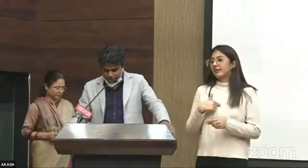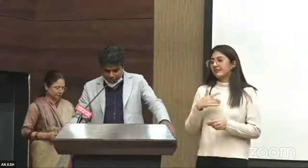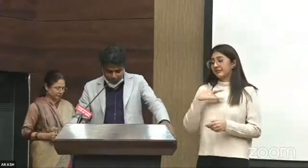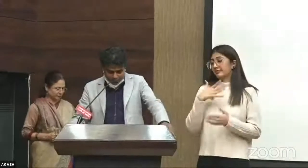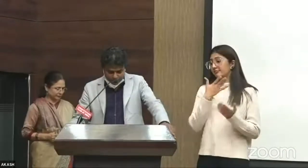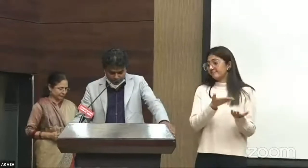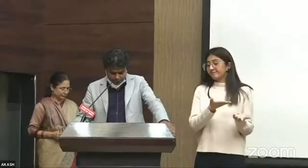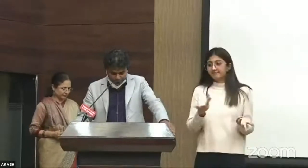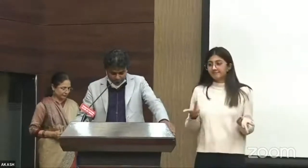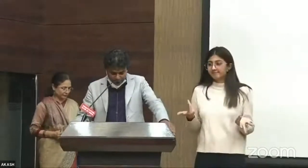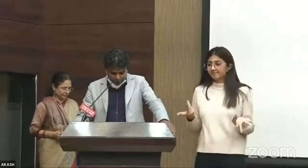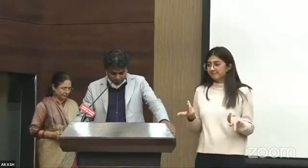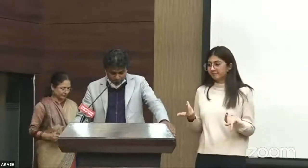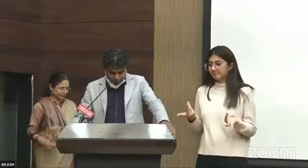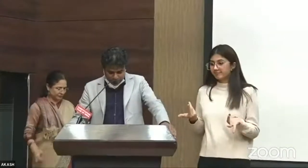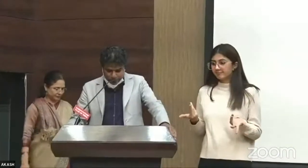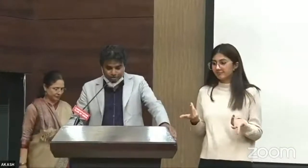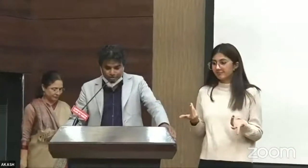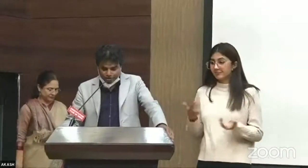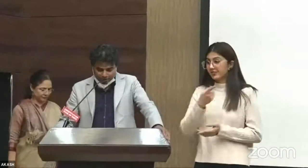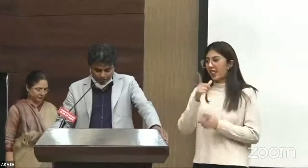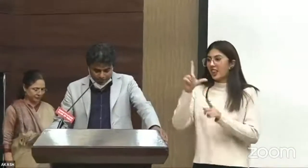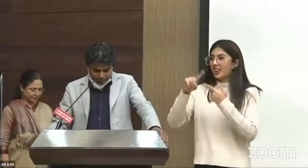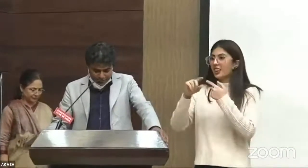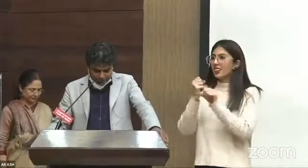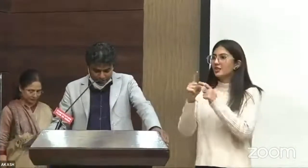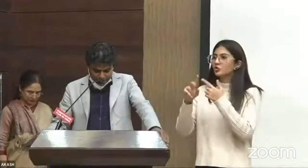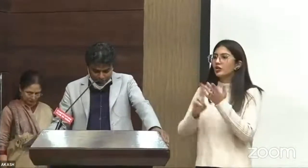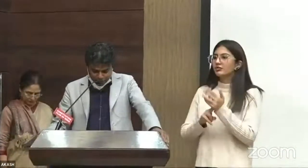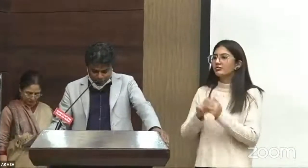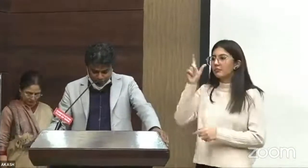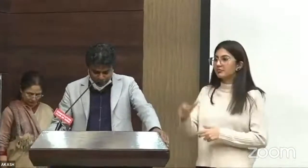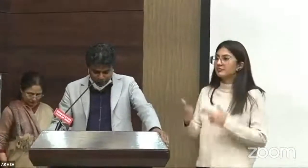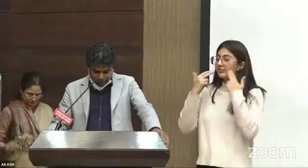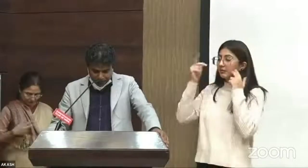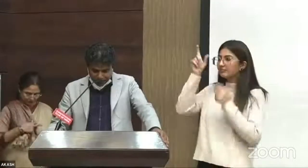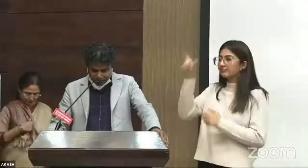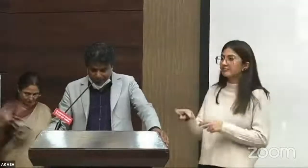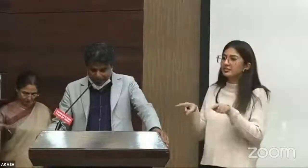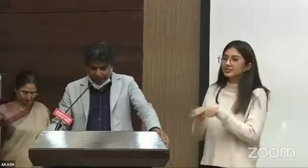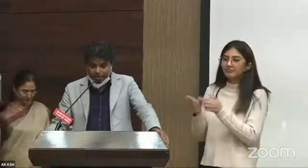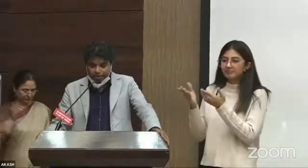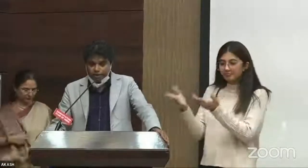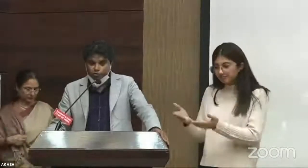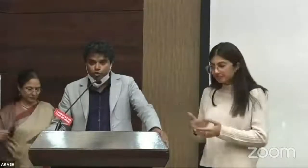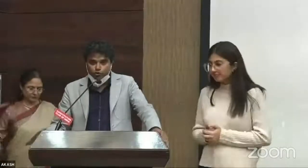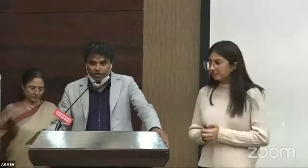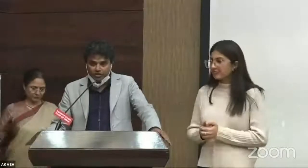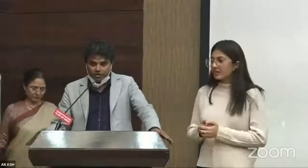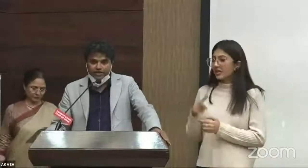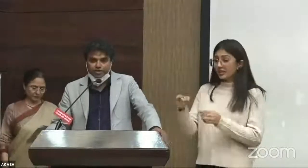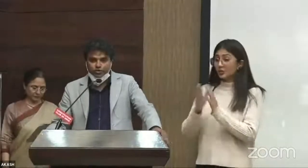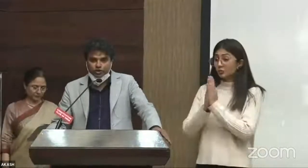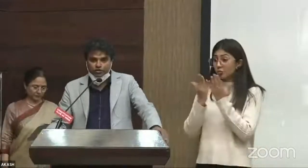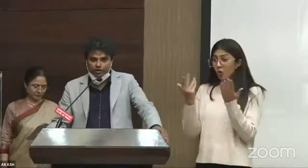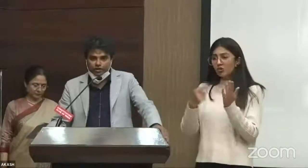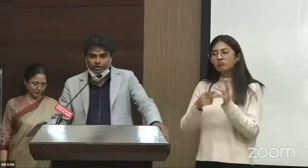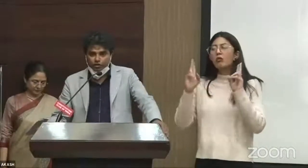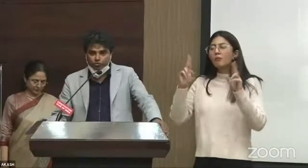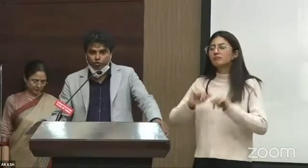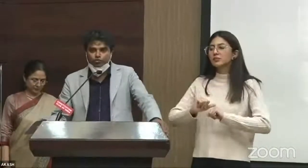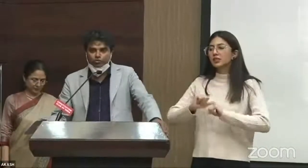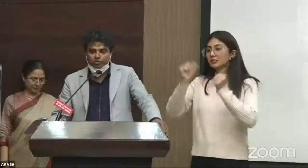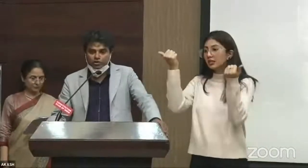consider one of the legends in our industry, that I'll consider the book to be a success only